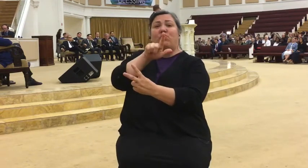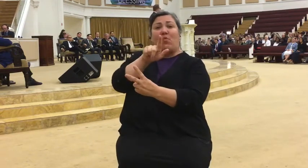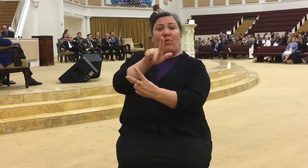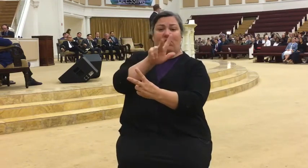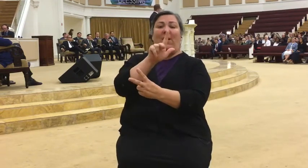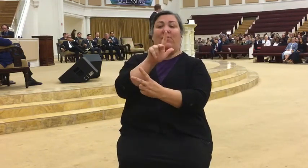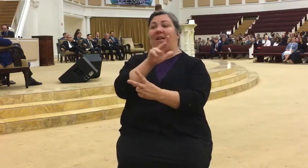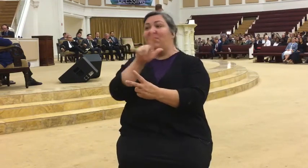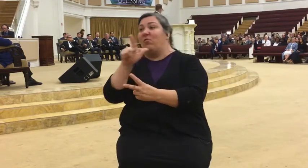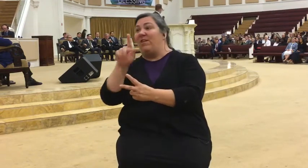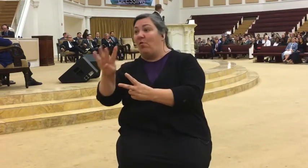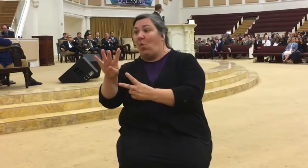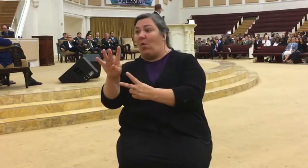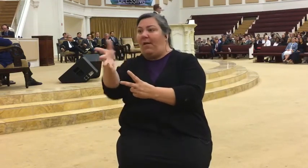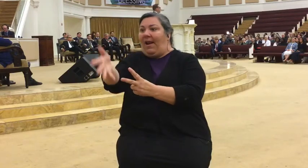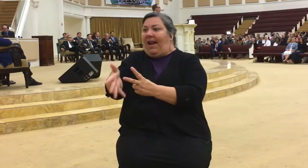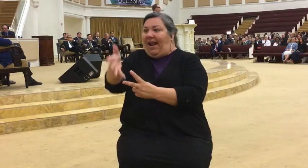that were left alone.